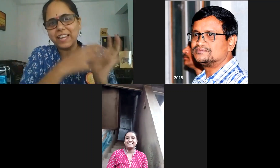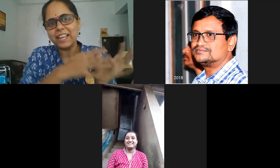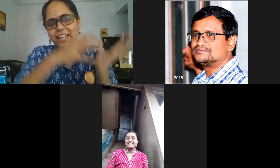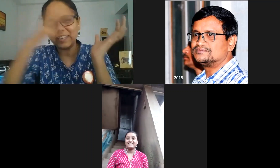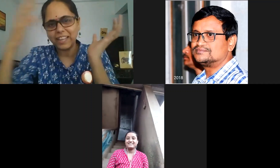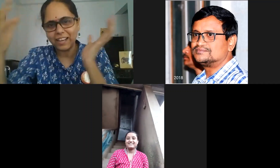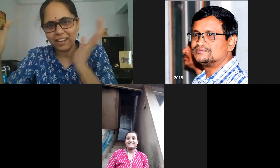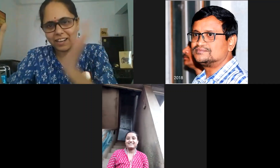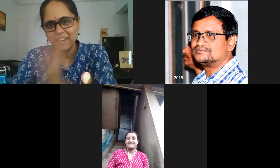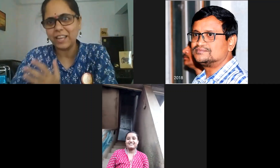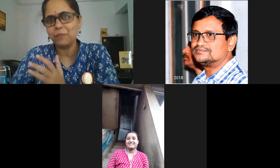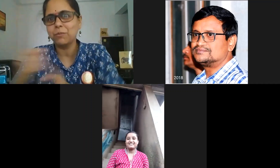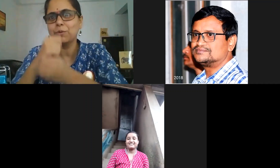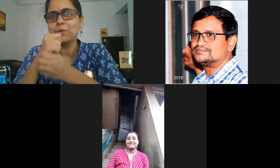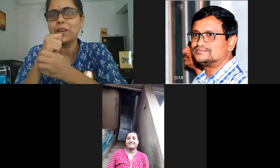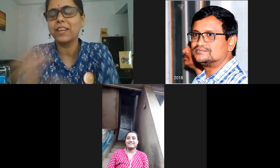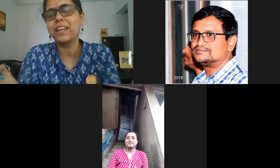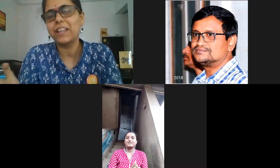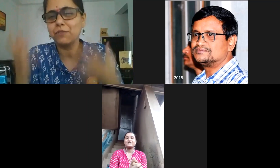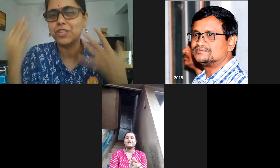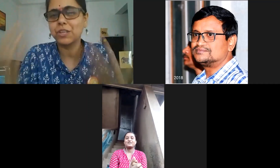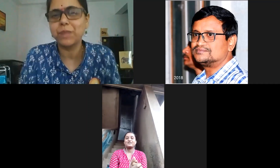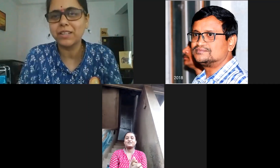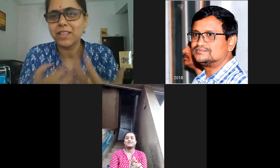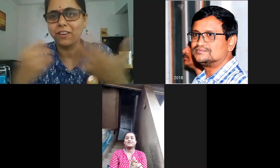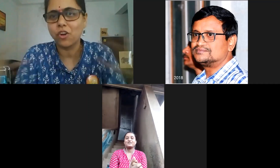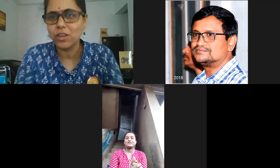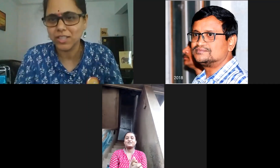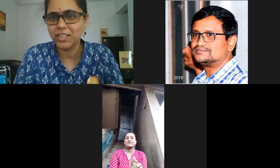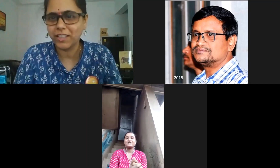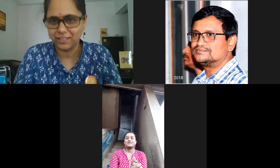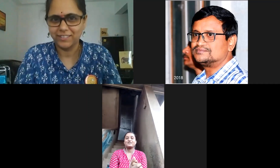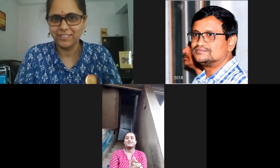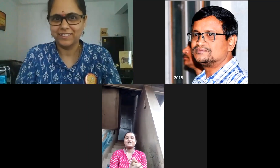tell her name to any deaf she meets across India.